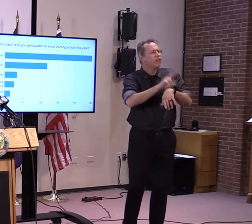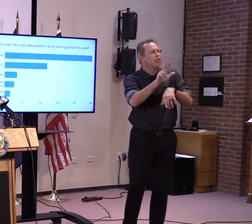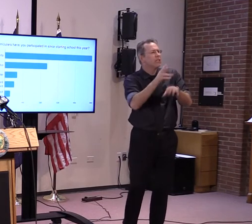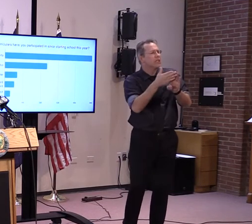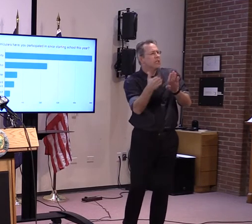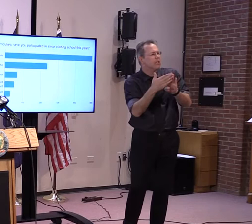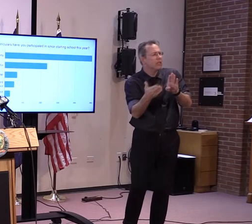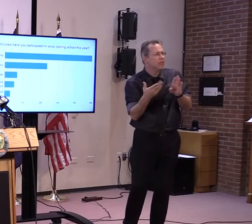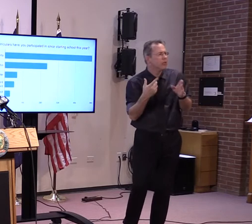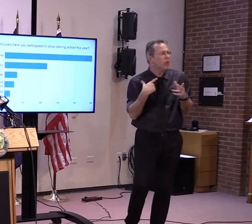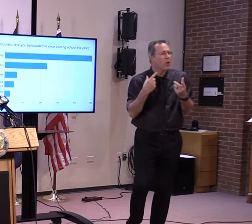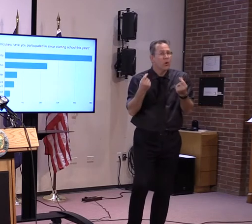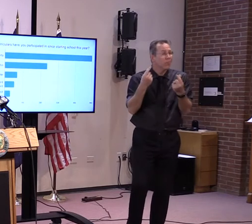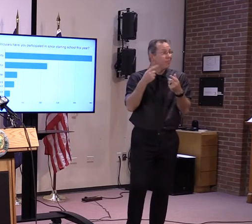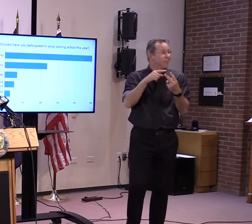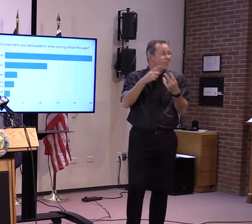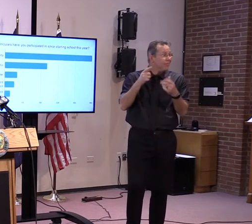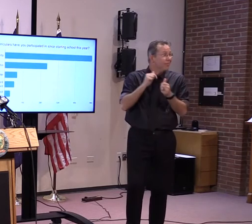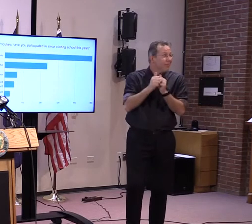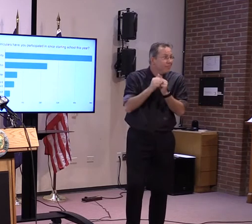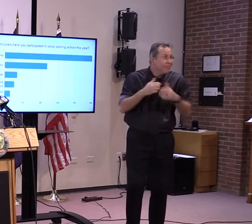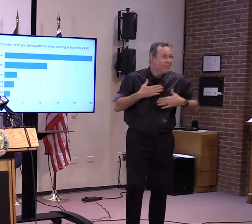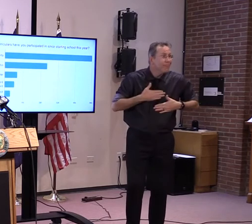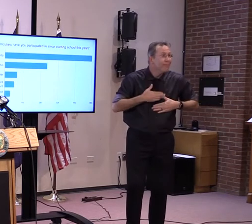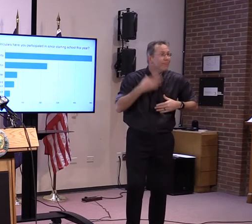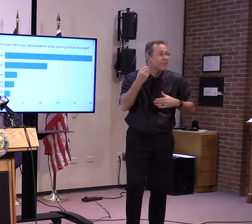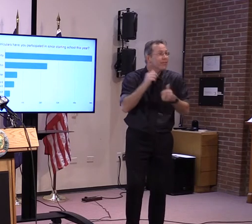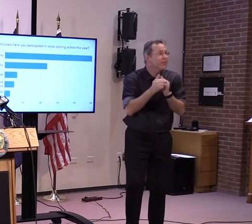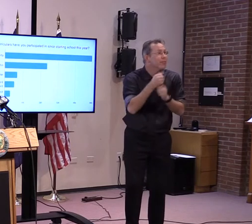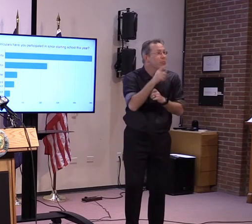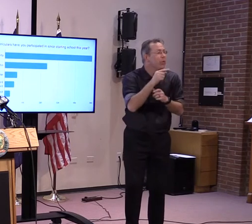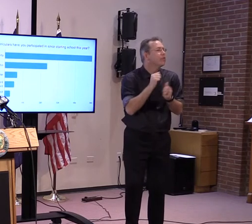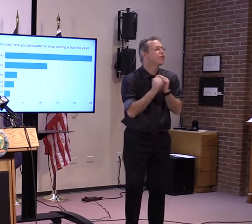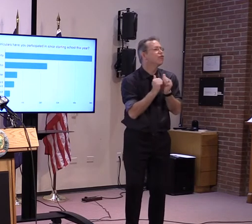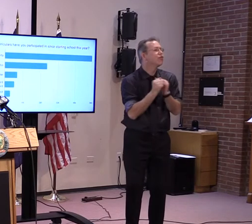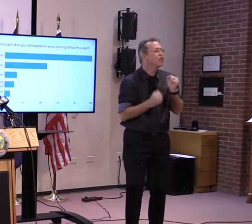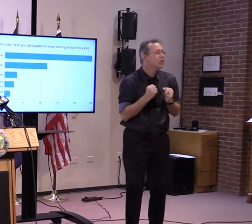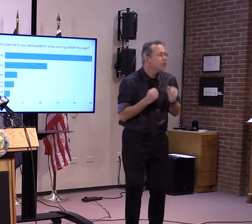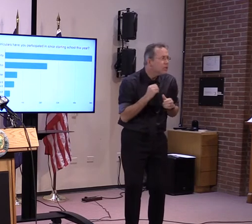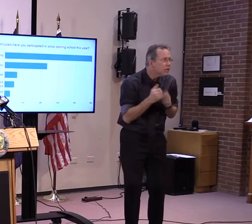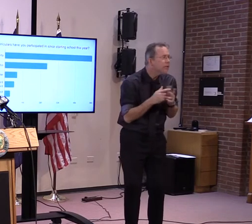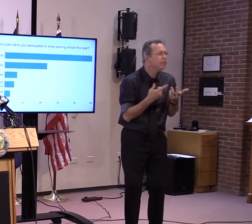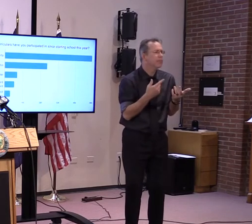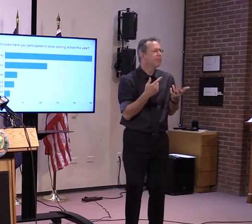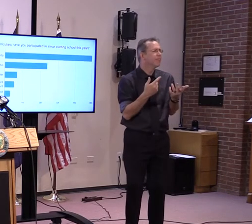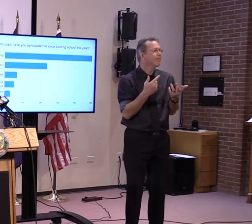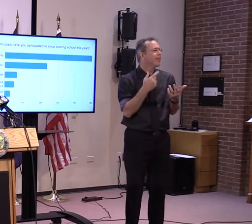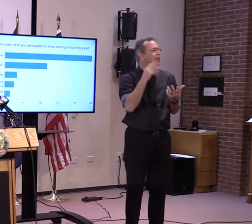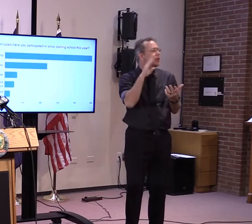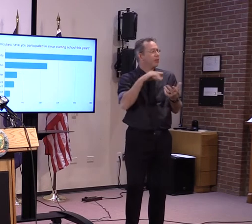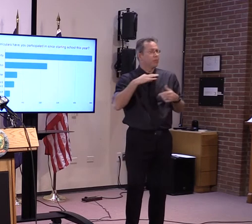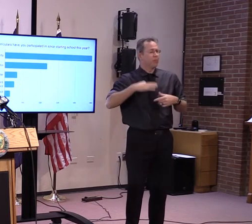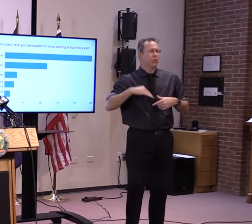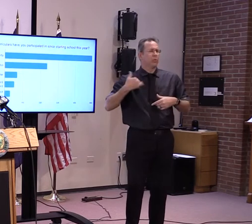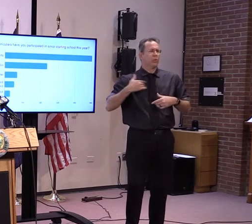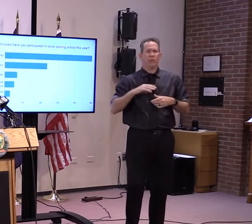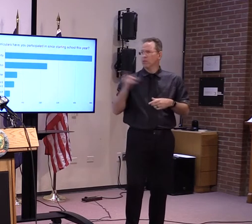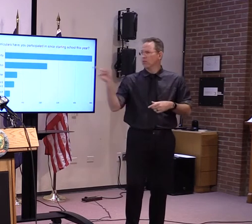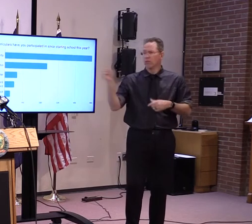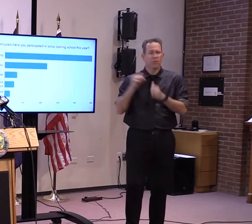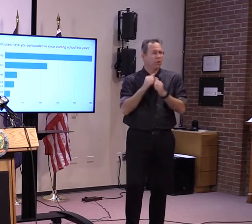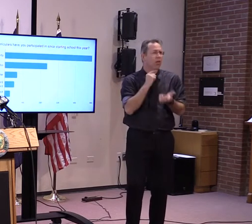having a stressful day of learning inside is really helpful and beneficial for kids and their mental health. And